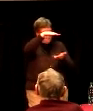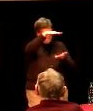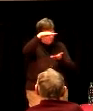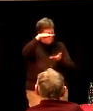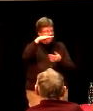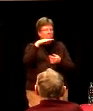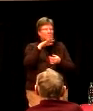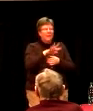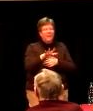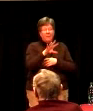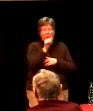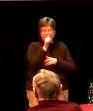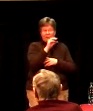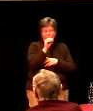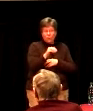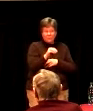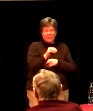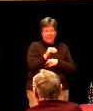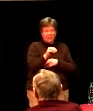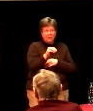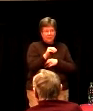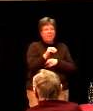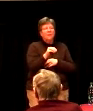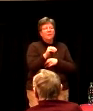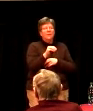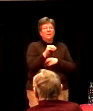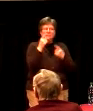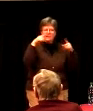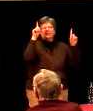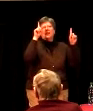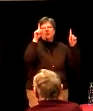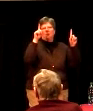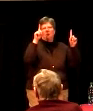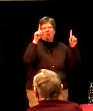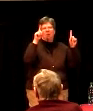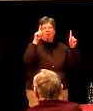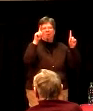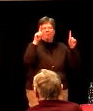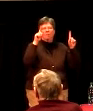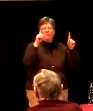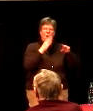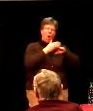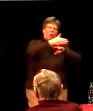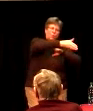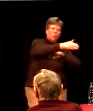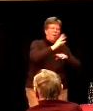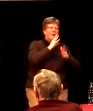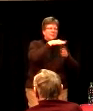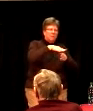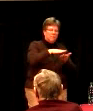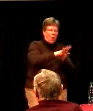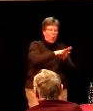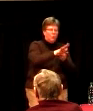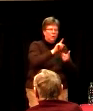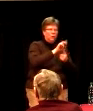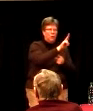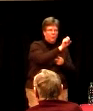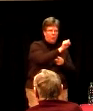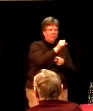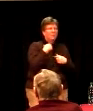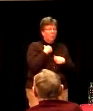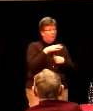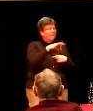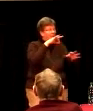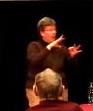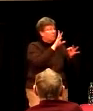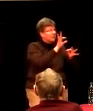About 10% are thought to have actually made it across the ocean to the U.S. We've documented about 900